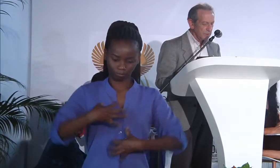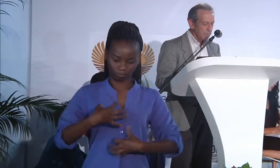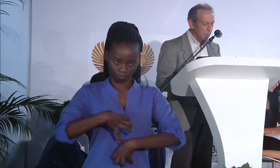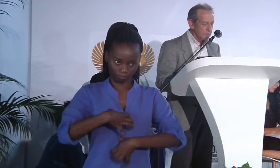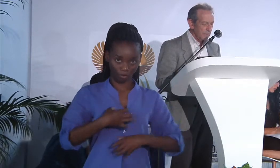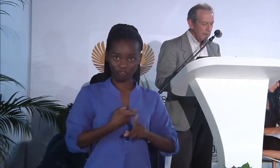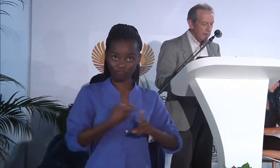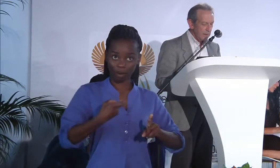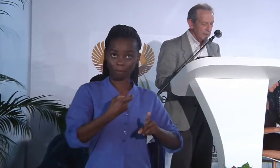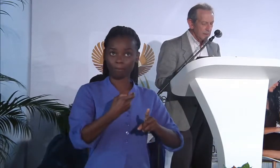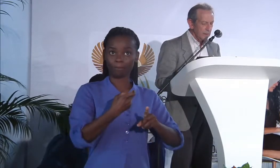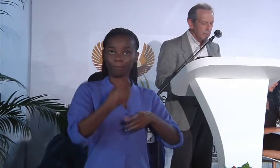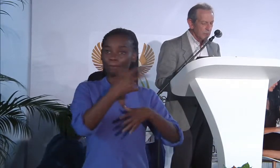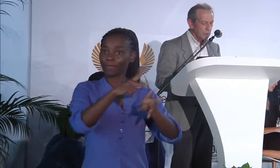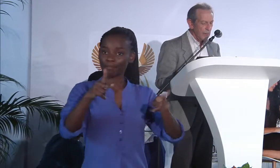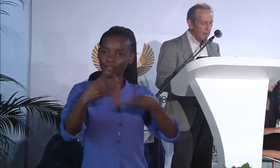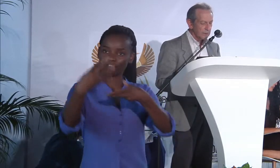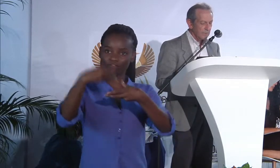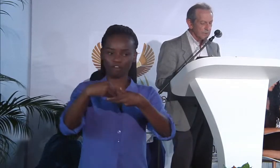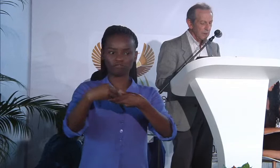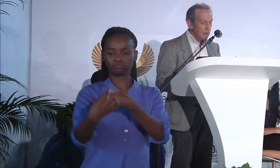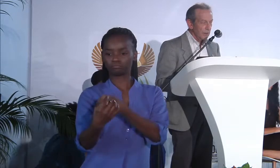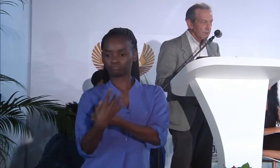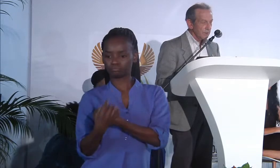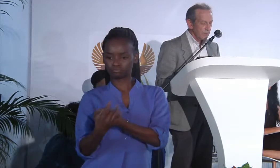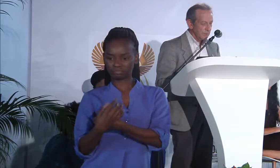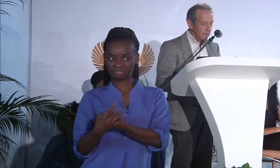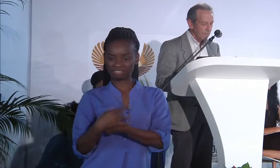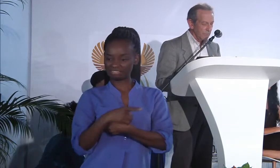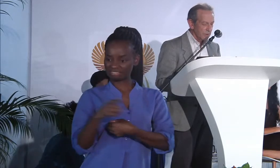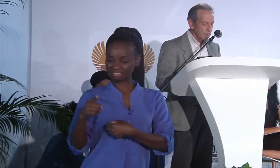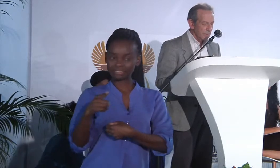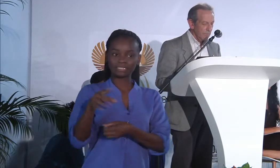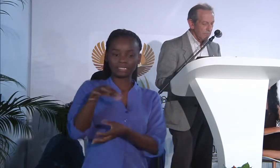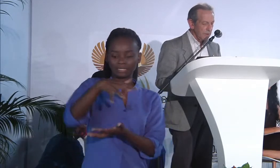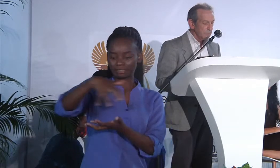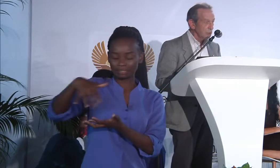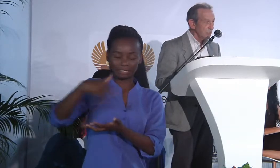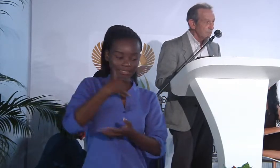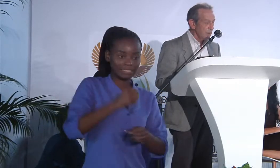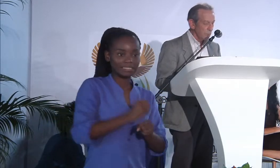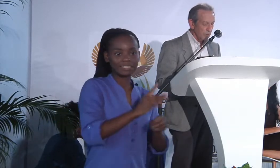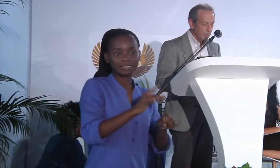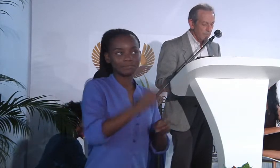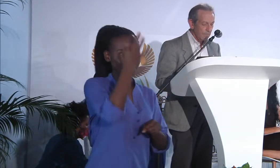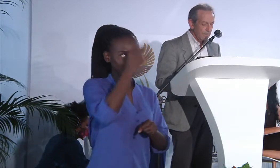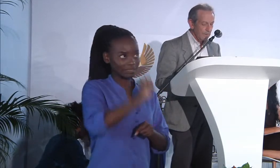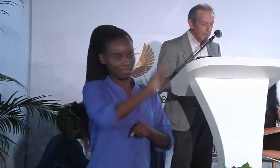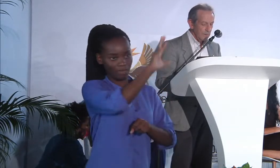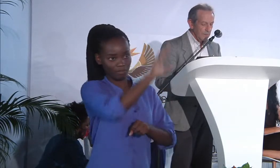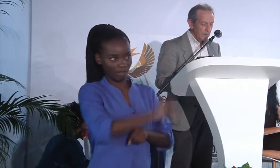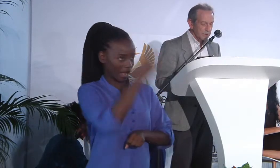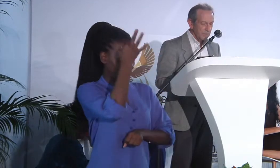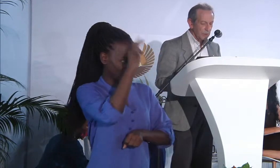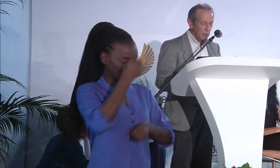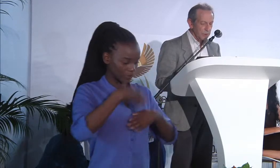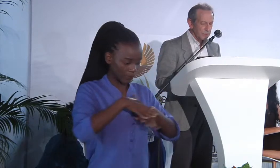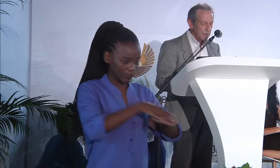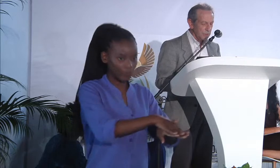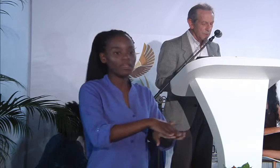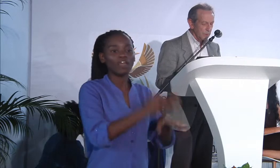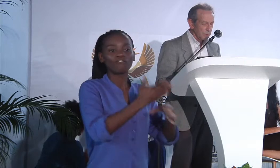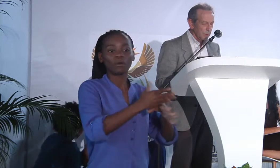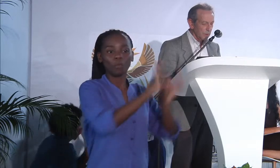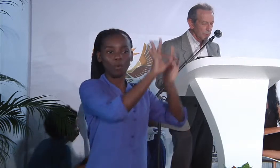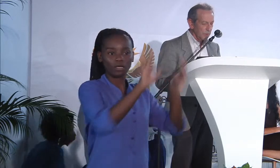stakeholders' inputs and again linked to the outcomes of the South African government's medium-term framework. There are 7 goals, and